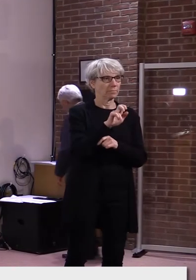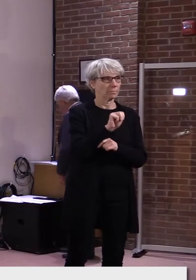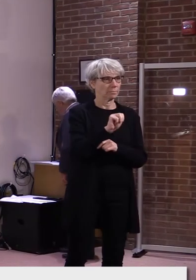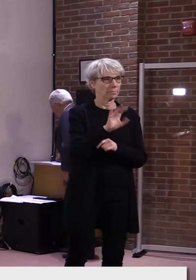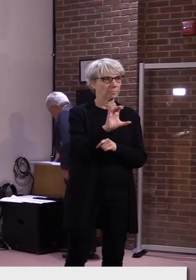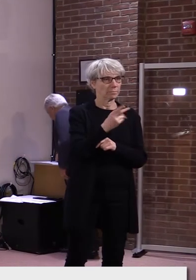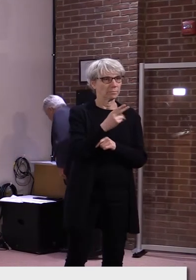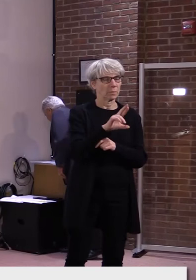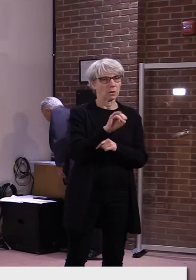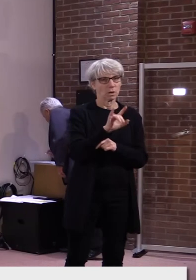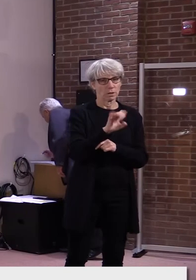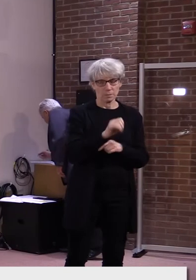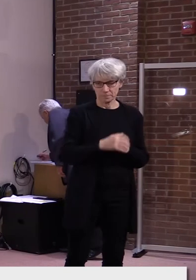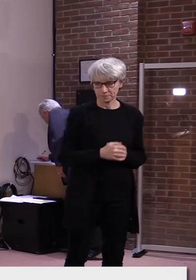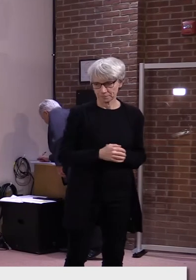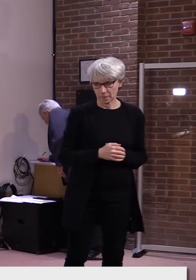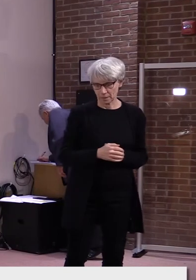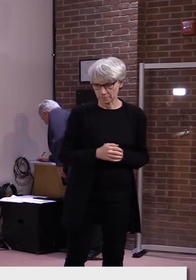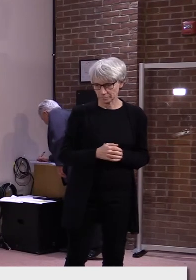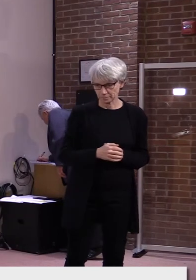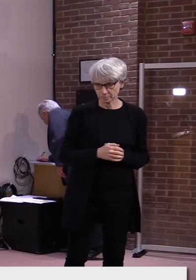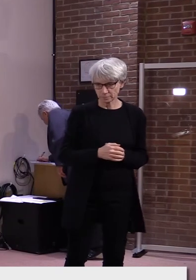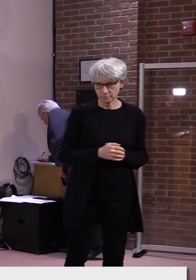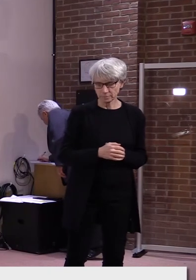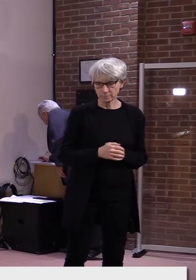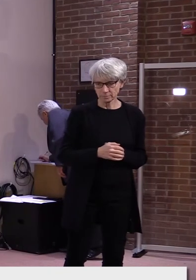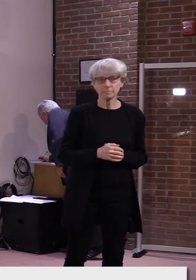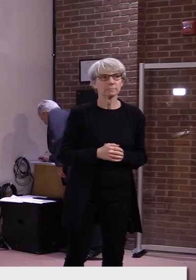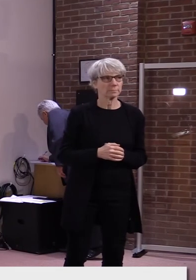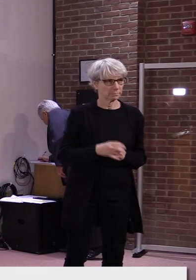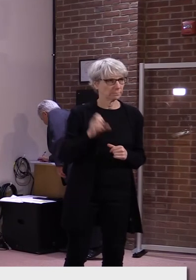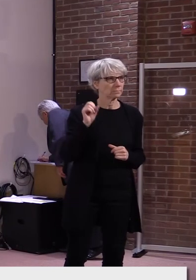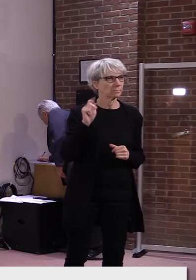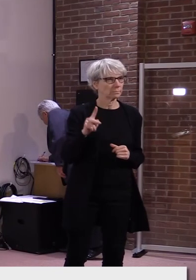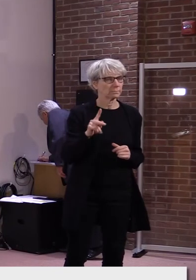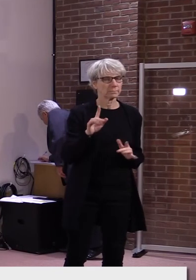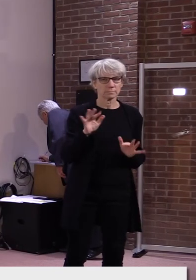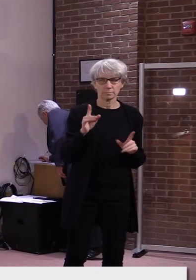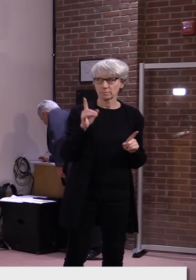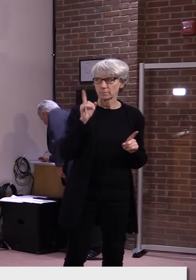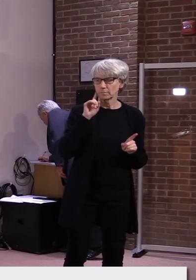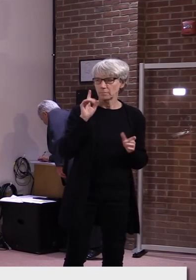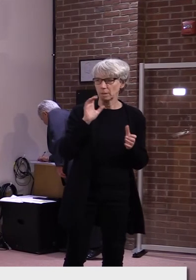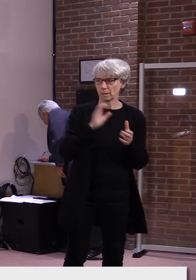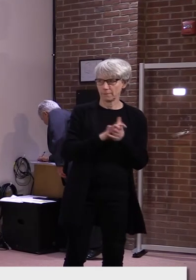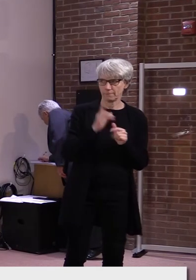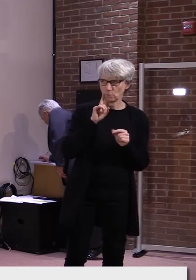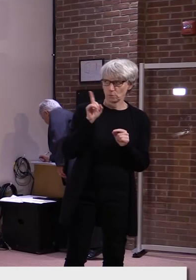Thank you. I think this is a question for Dr. Levine.